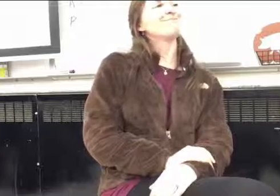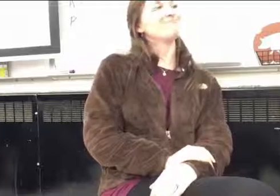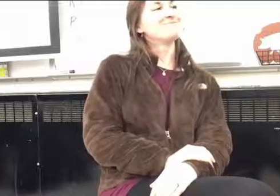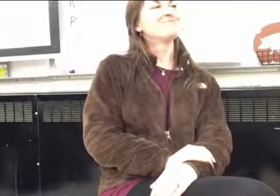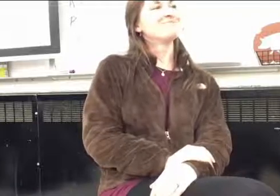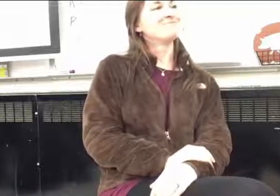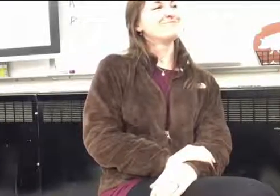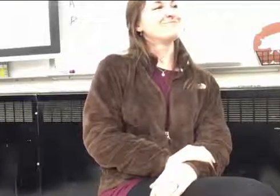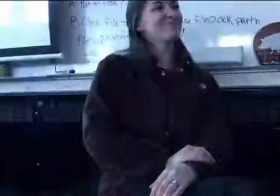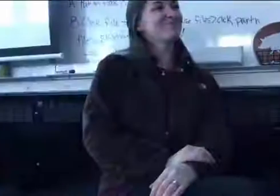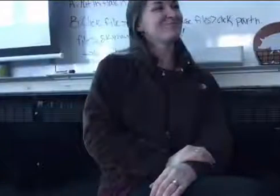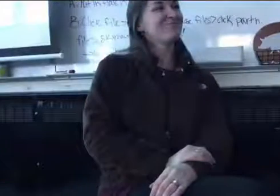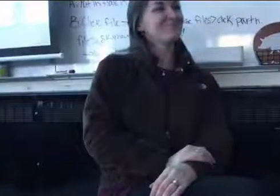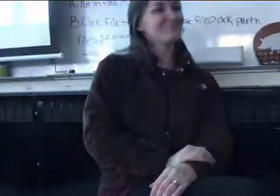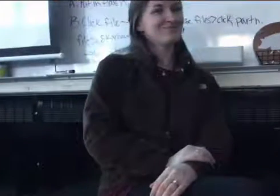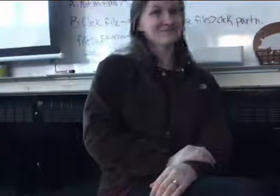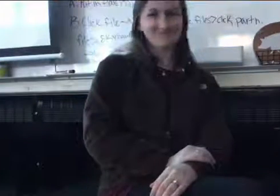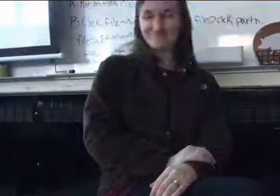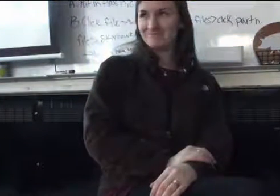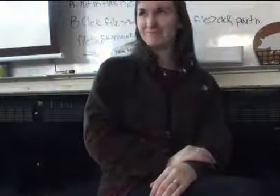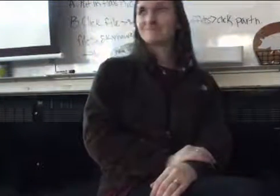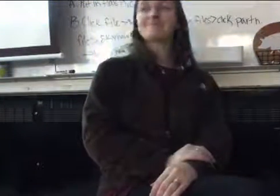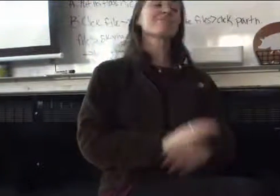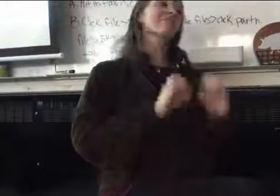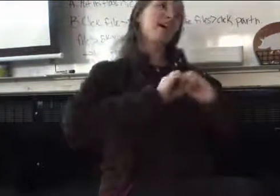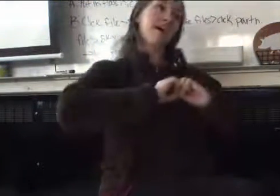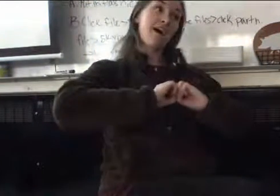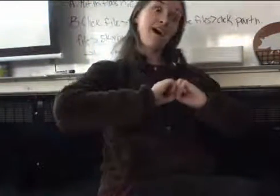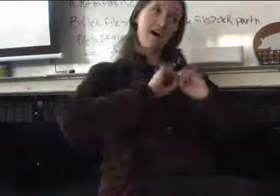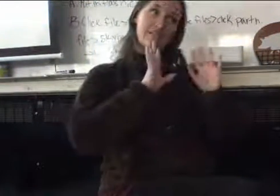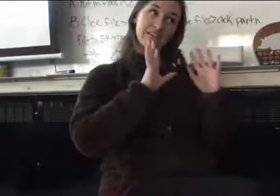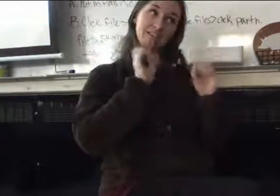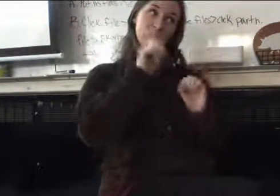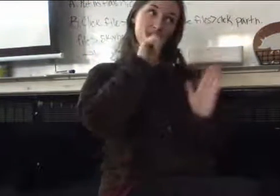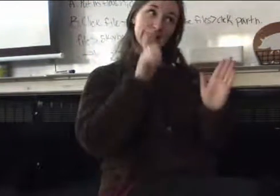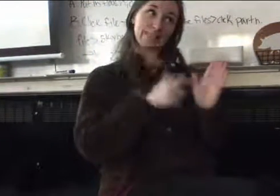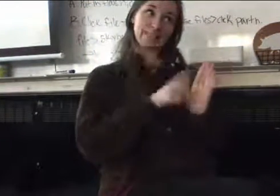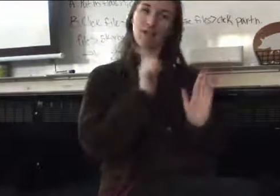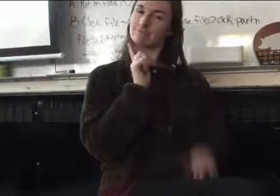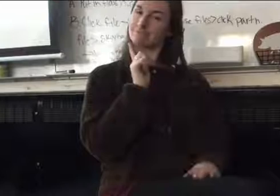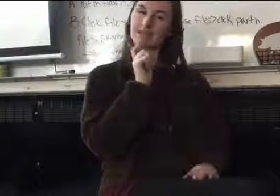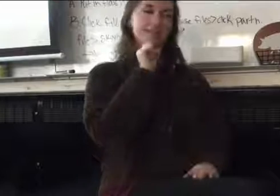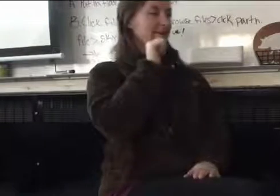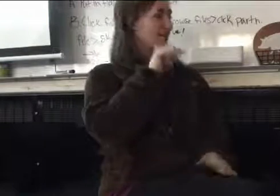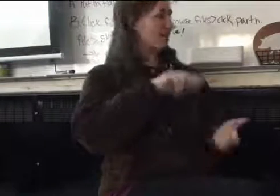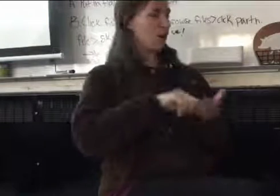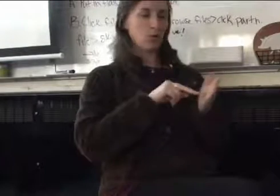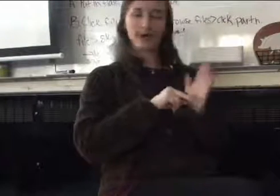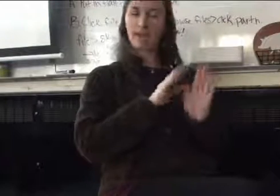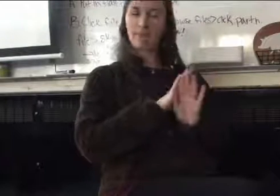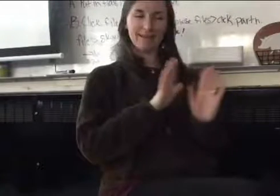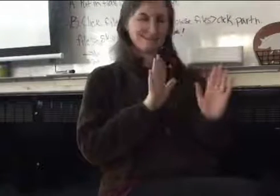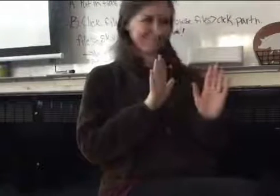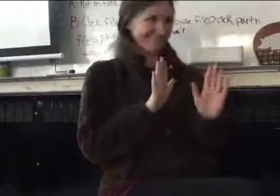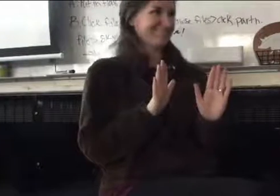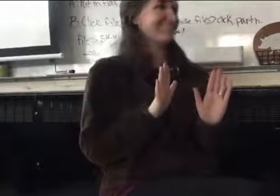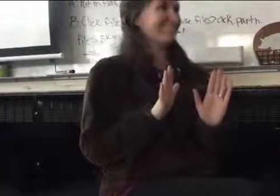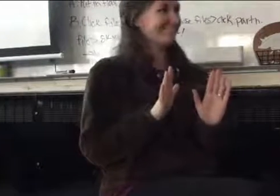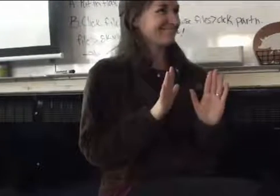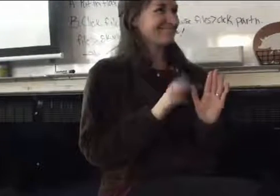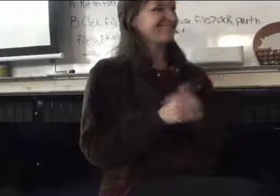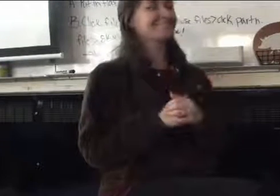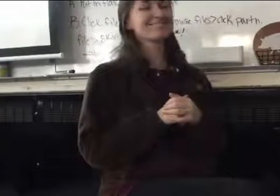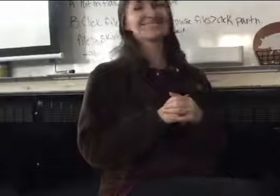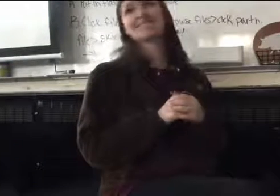War. Now, obviously, as you can tell, this is not what I had intended to actually research about the Civil